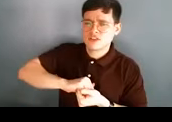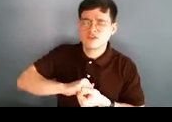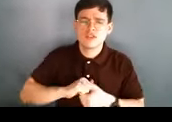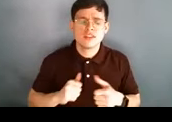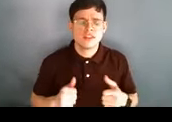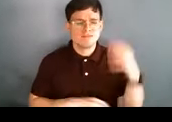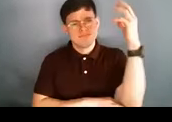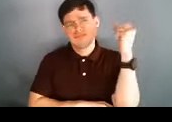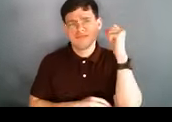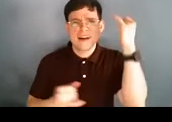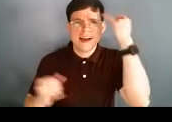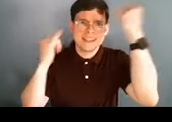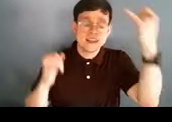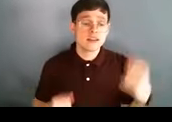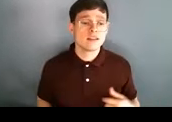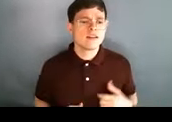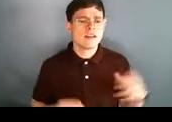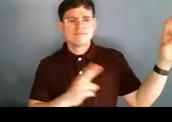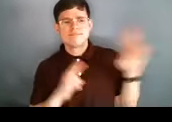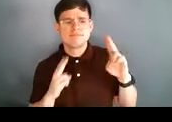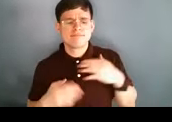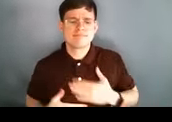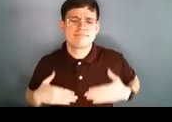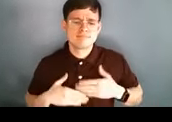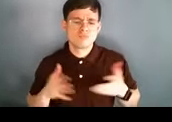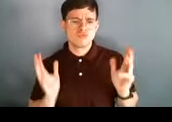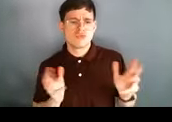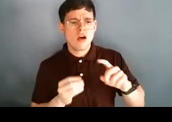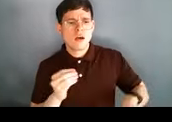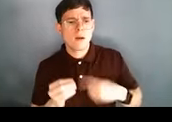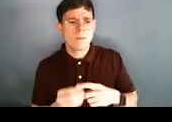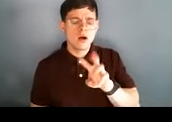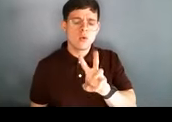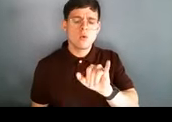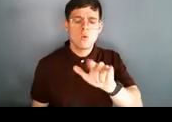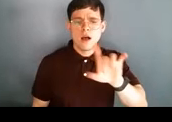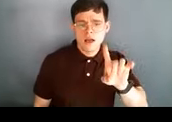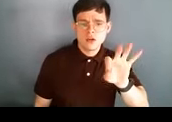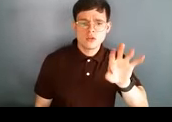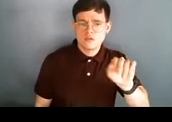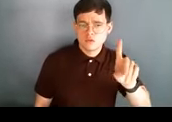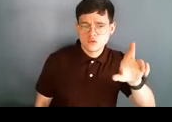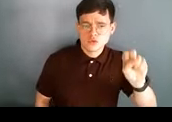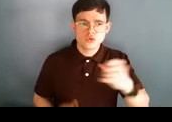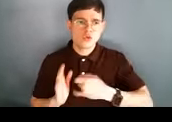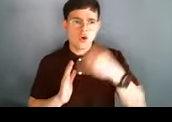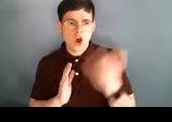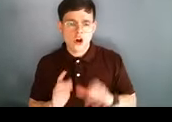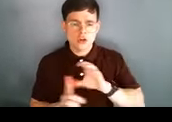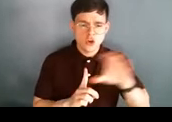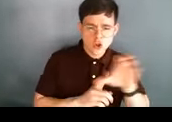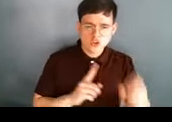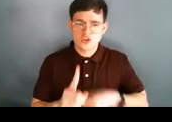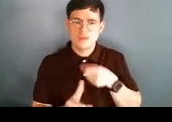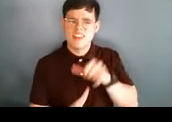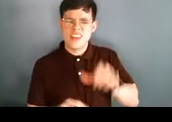It's my pleasure to be speaking to you today about wild futures, art, culture, impact. This is the one-time theme for the